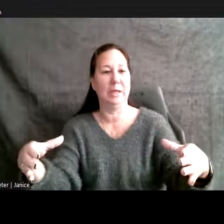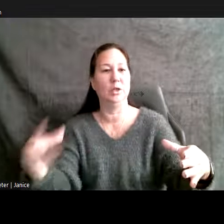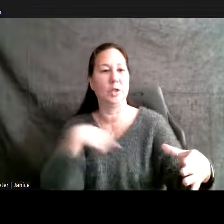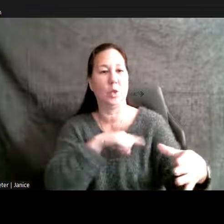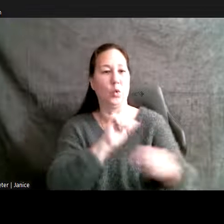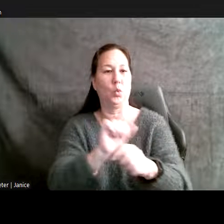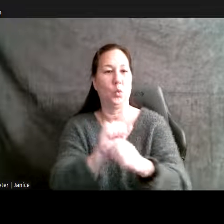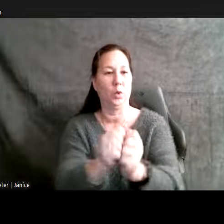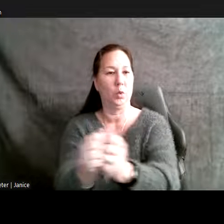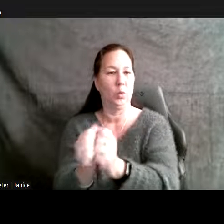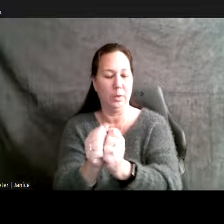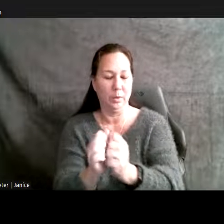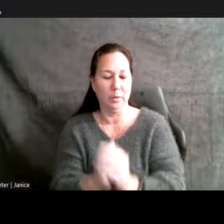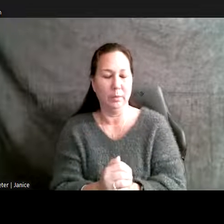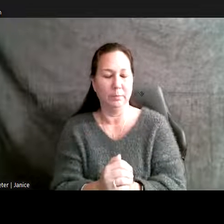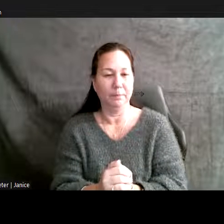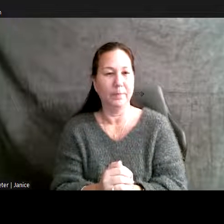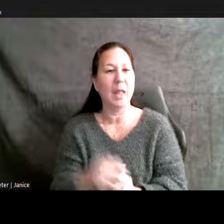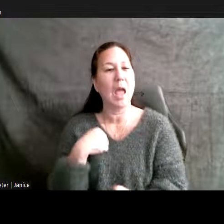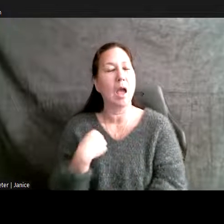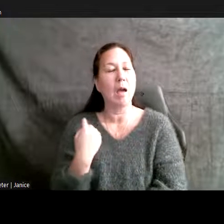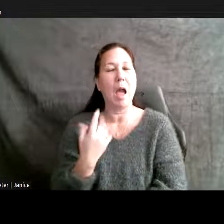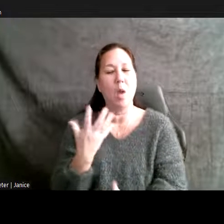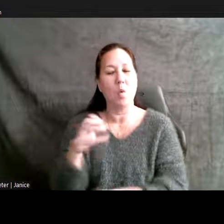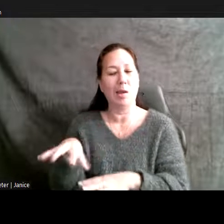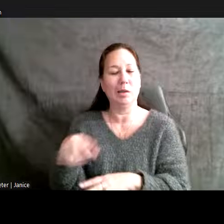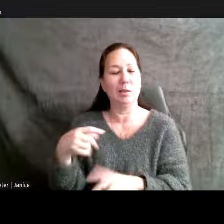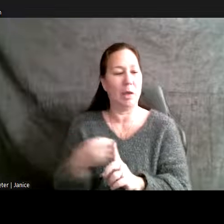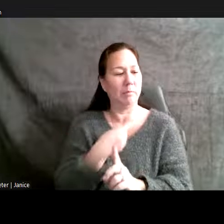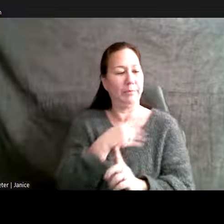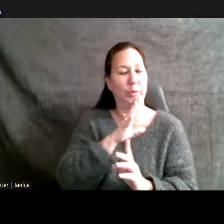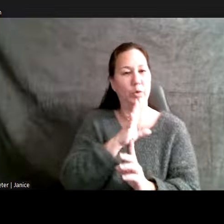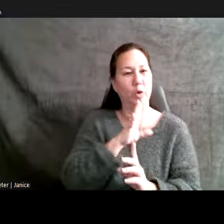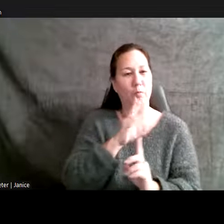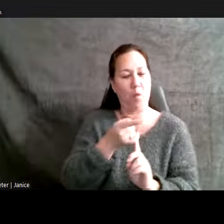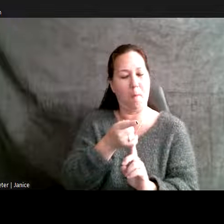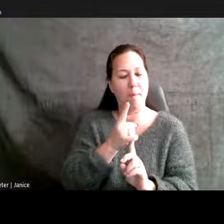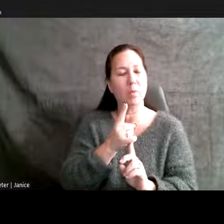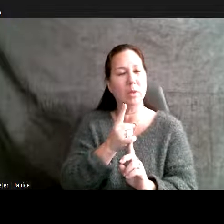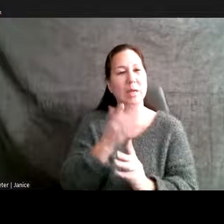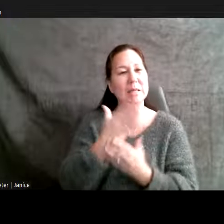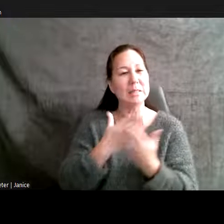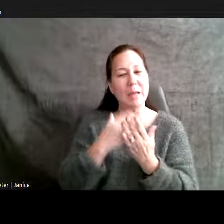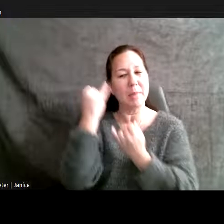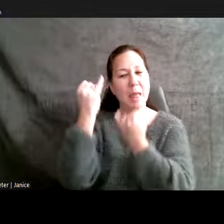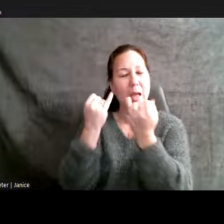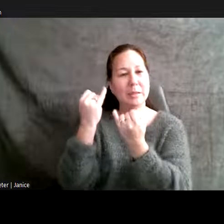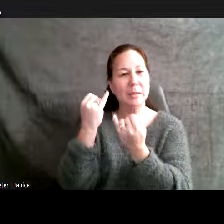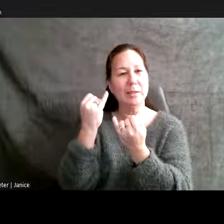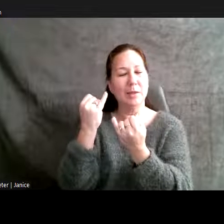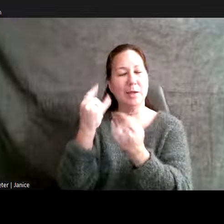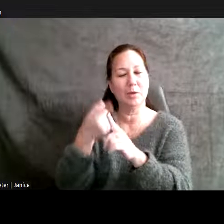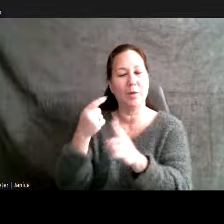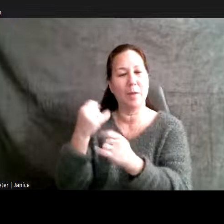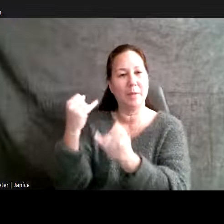just talk for a moment about some of the ideas that came out of our last discussion, also as